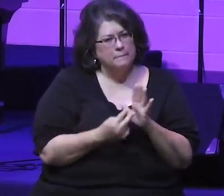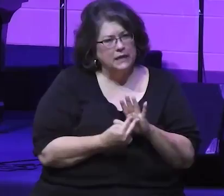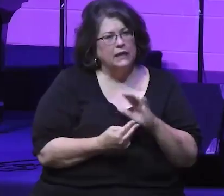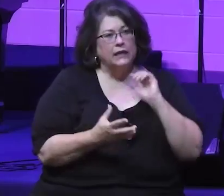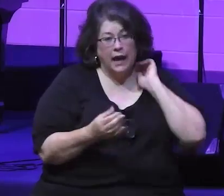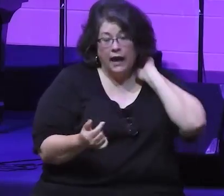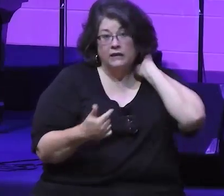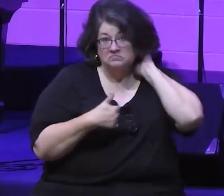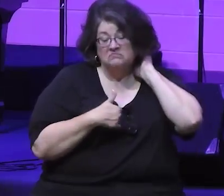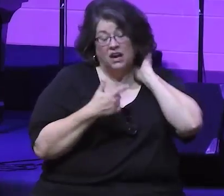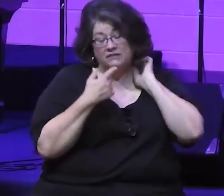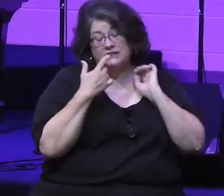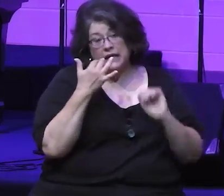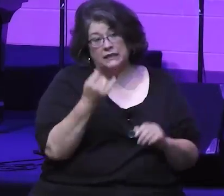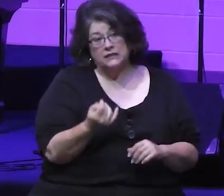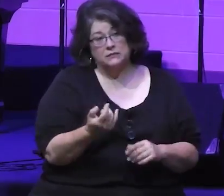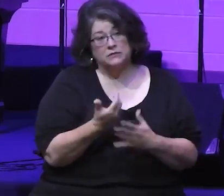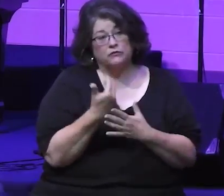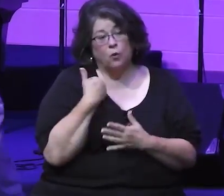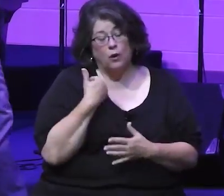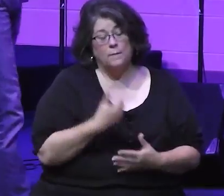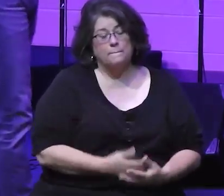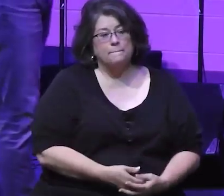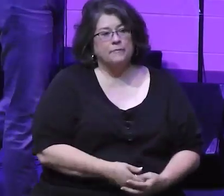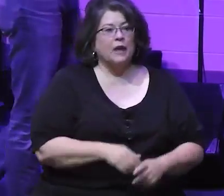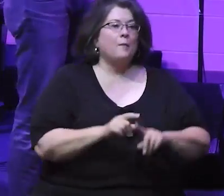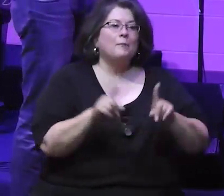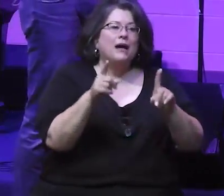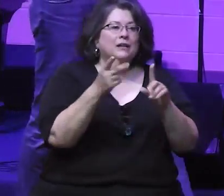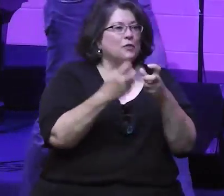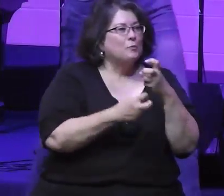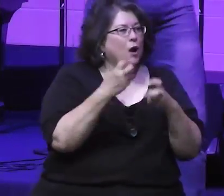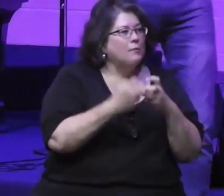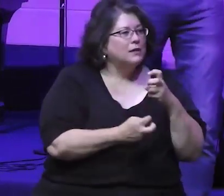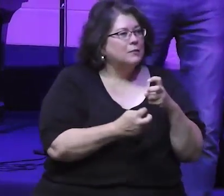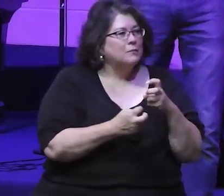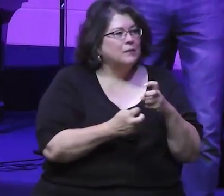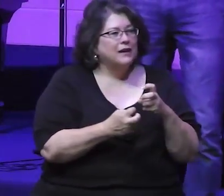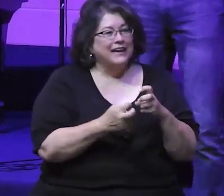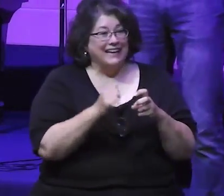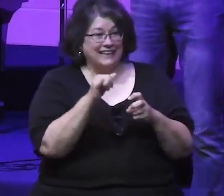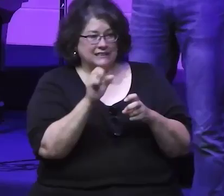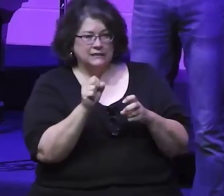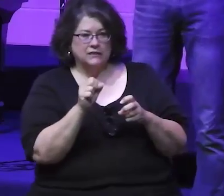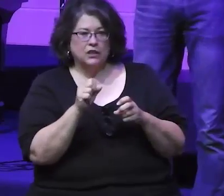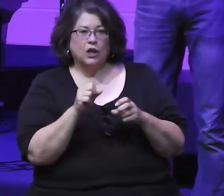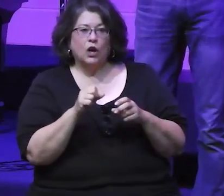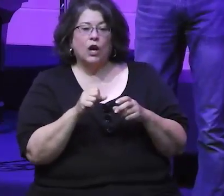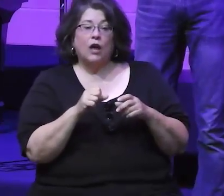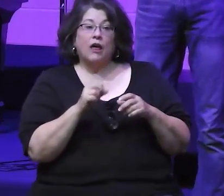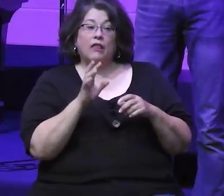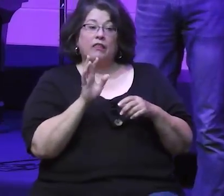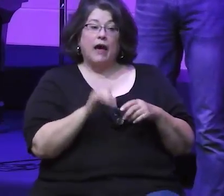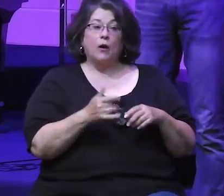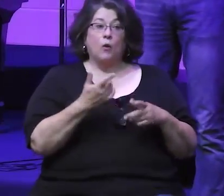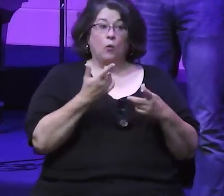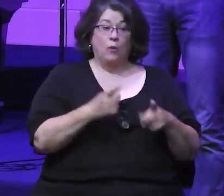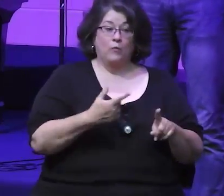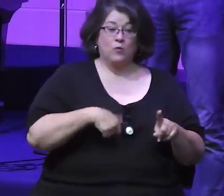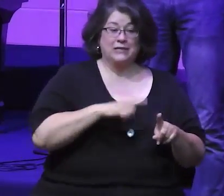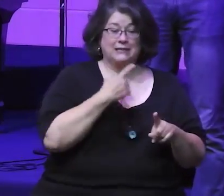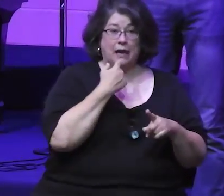life. But the problem with this idea of the spiritual life is it takes an area of our lives and names